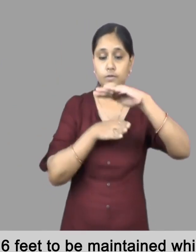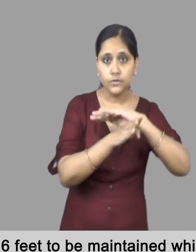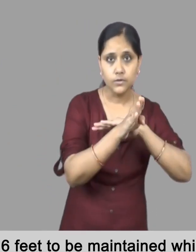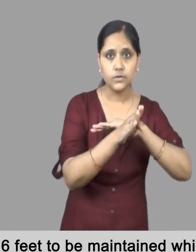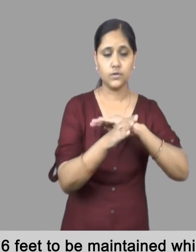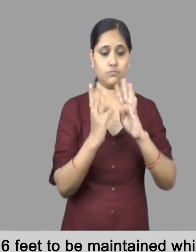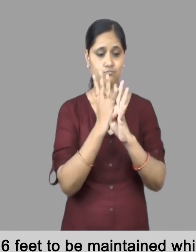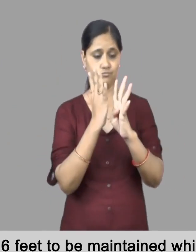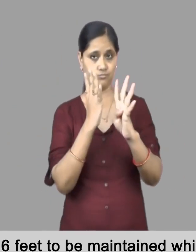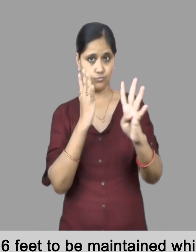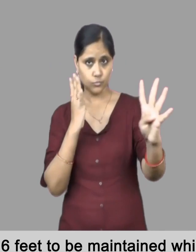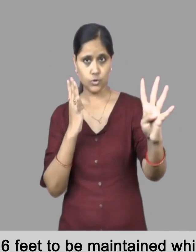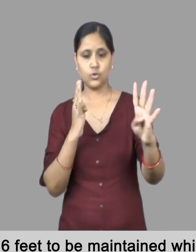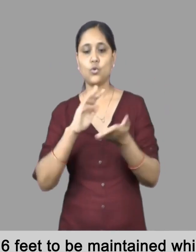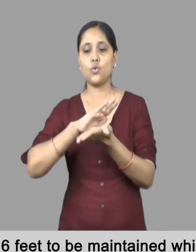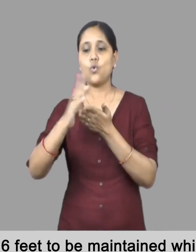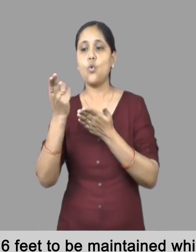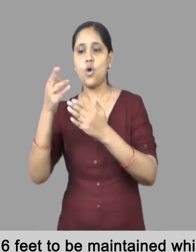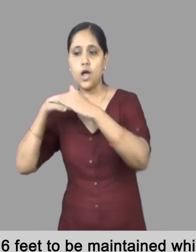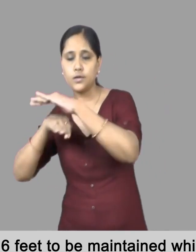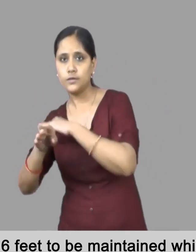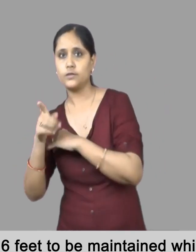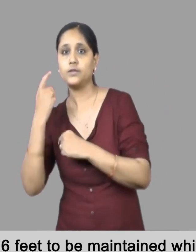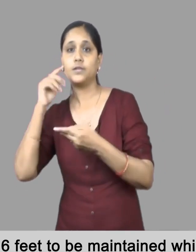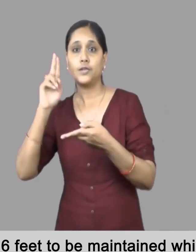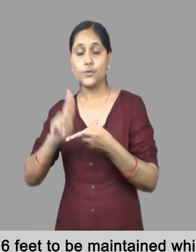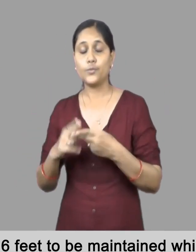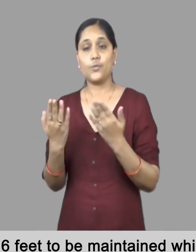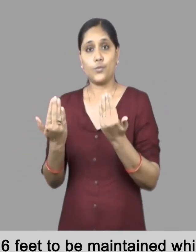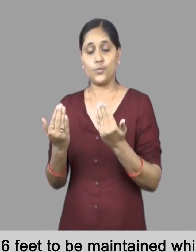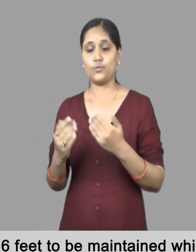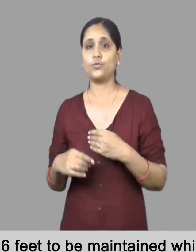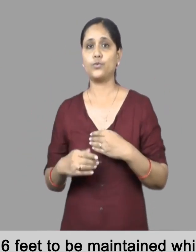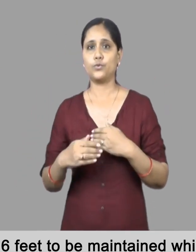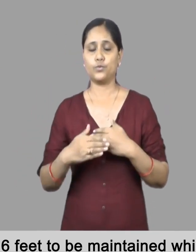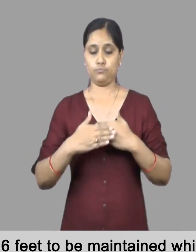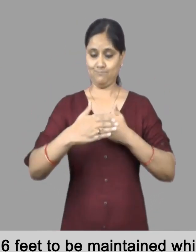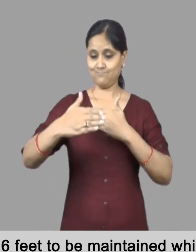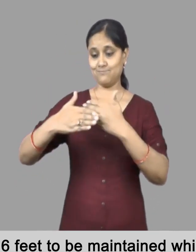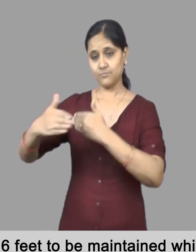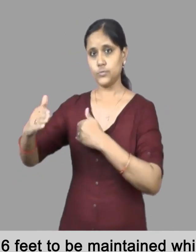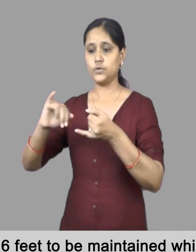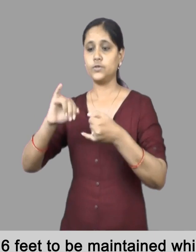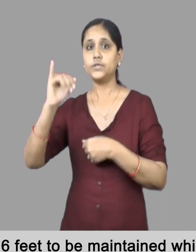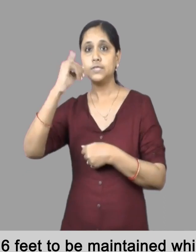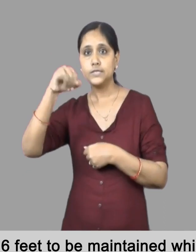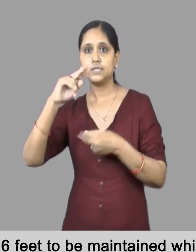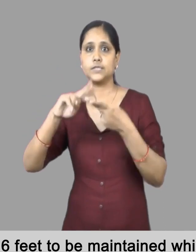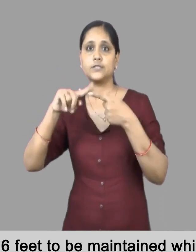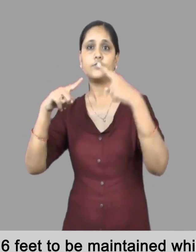Point 3. Physical distancing of a minimum of 6 feet to be maintained